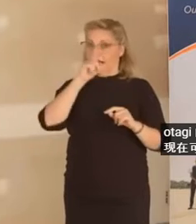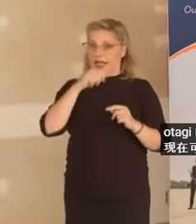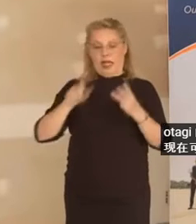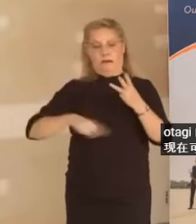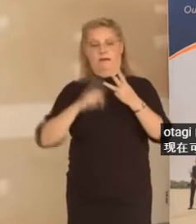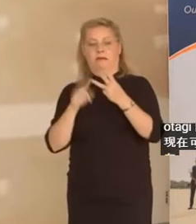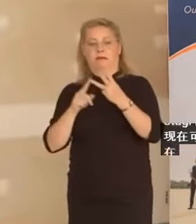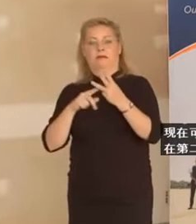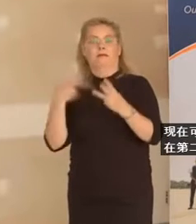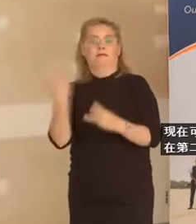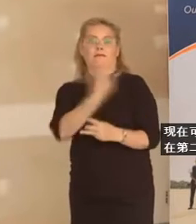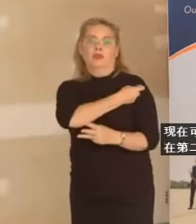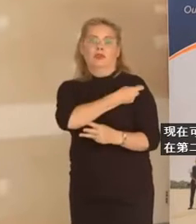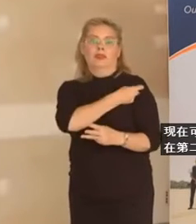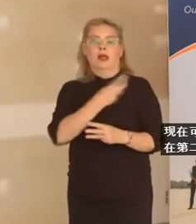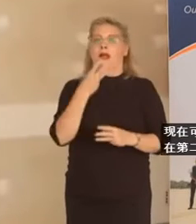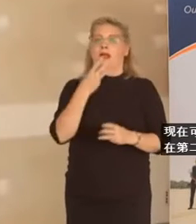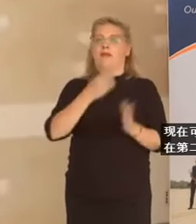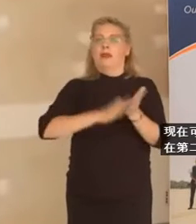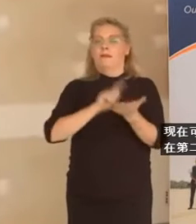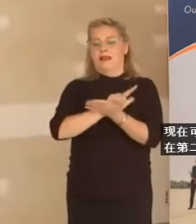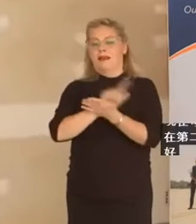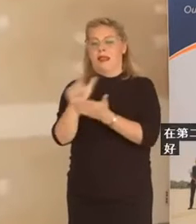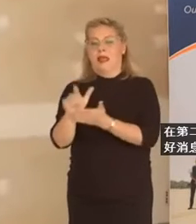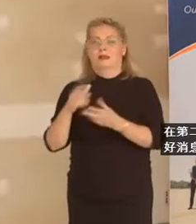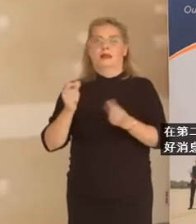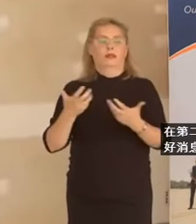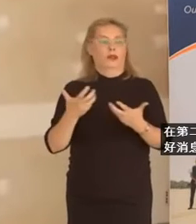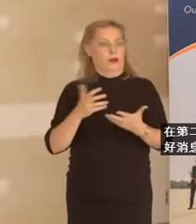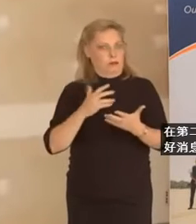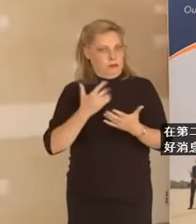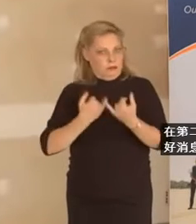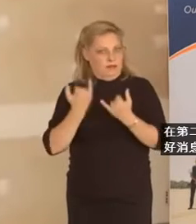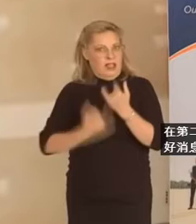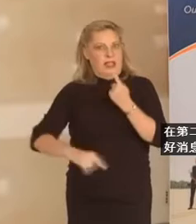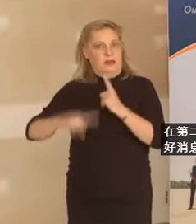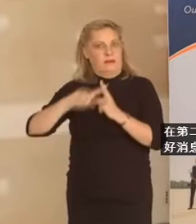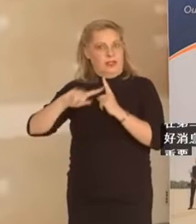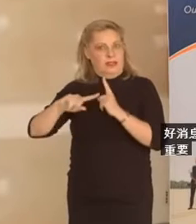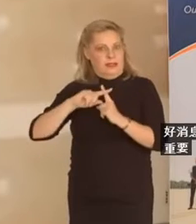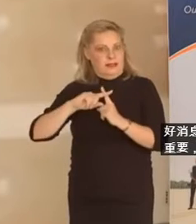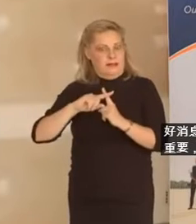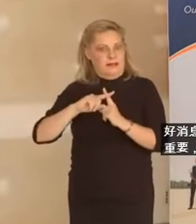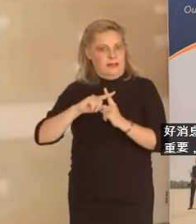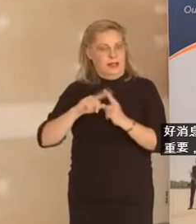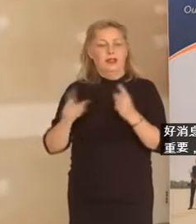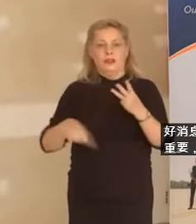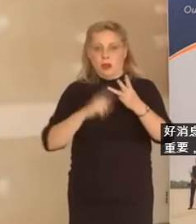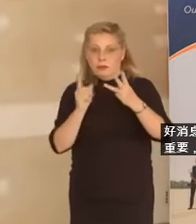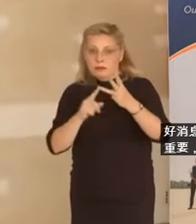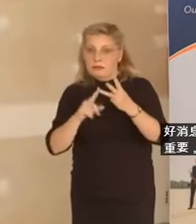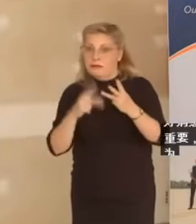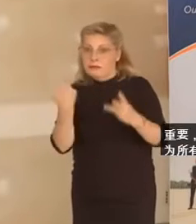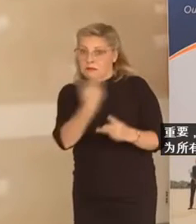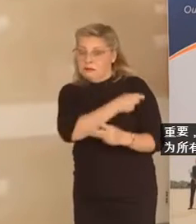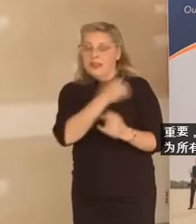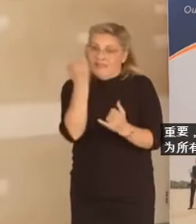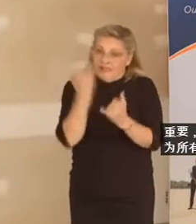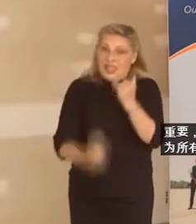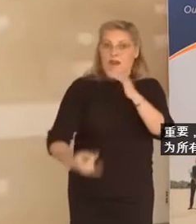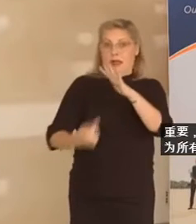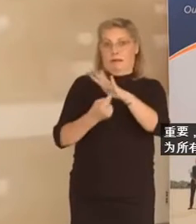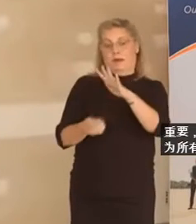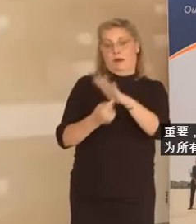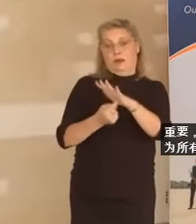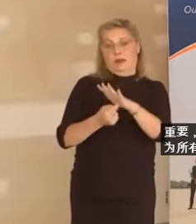booster dose 3 months after their second dose, which is great news because boostering is really important, and we need to make sure those booster shots